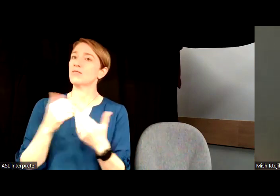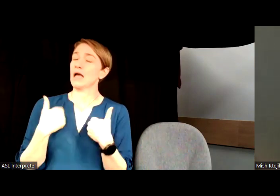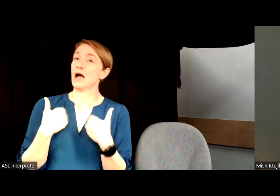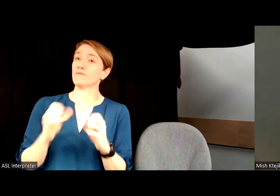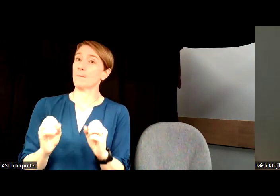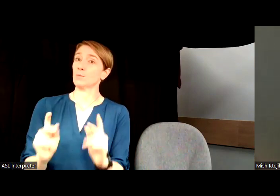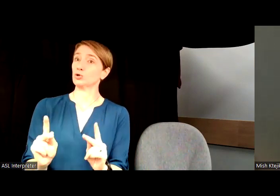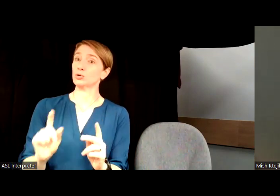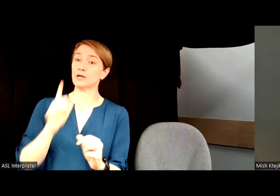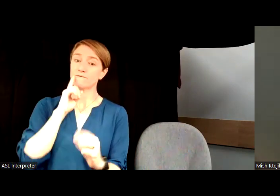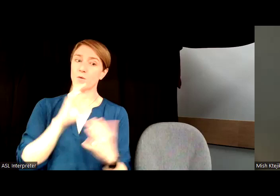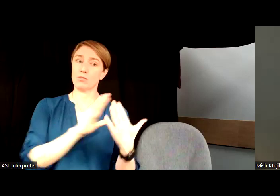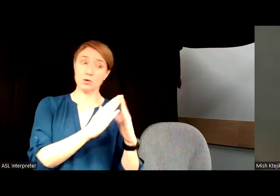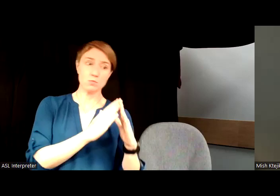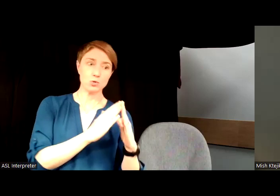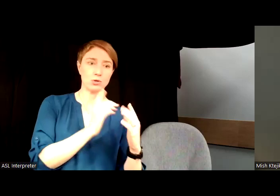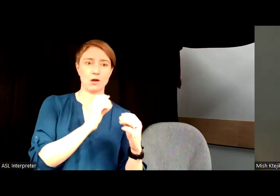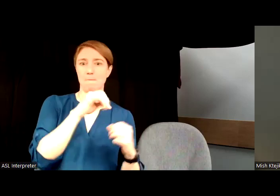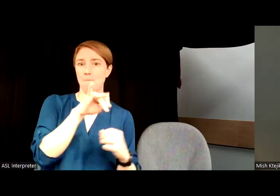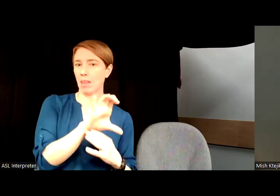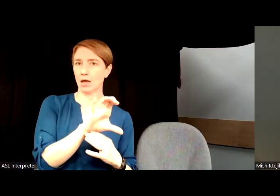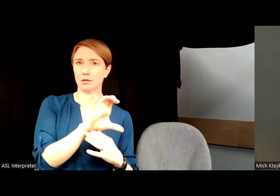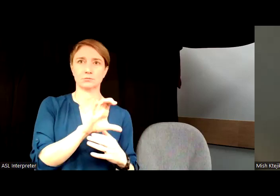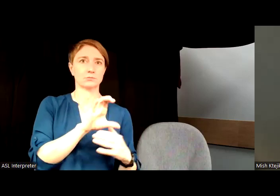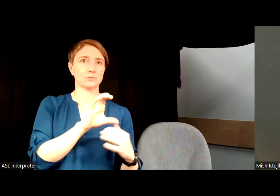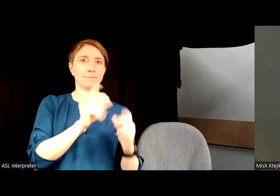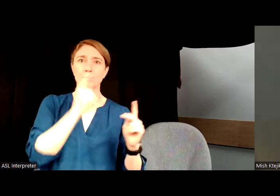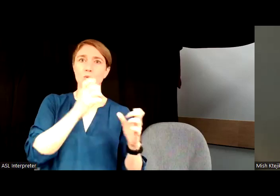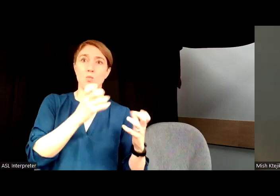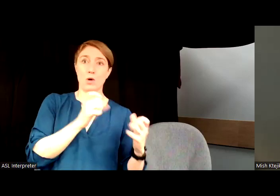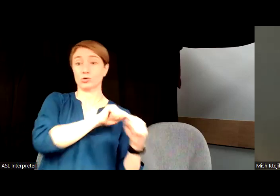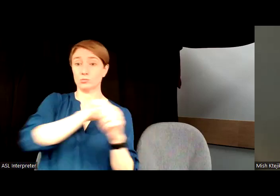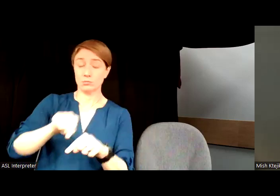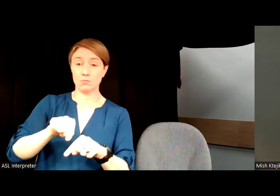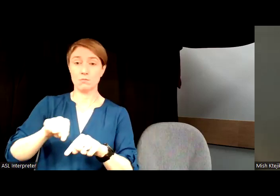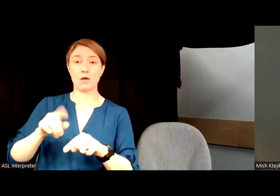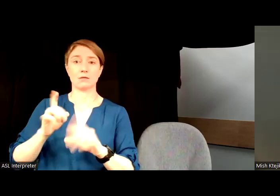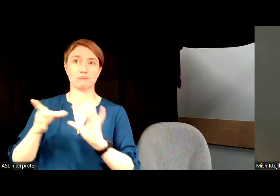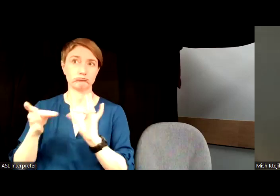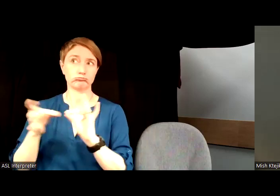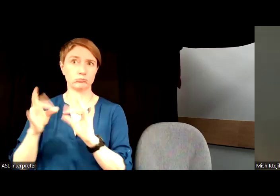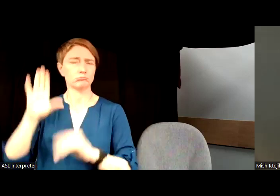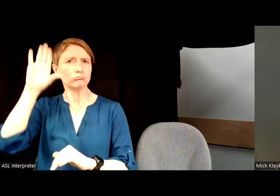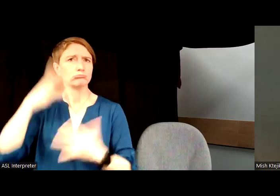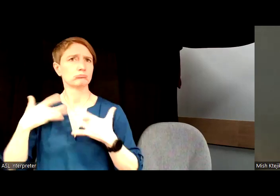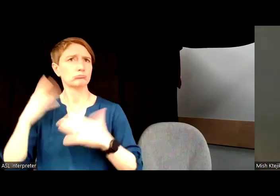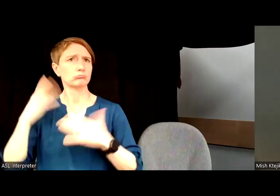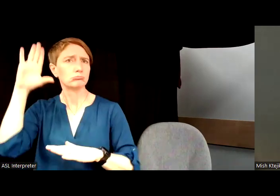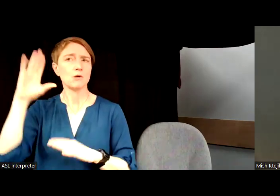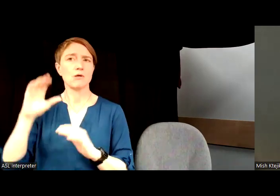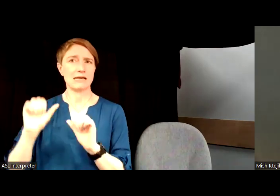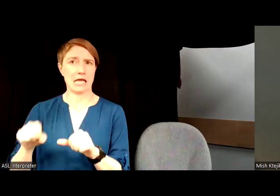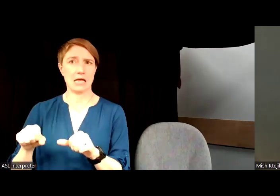for community, interpreters, the public, whomever wants to make comments can do so. And then the board